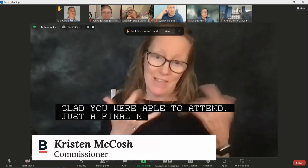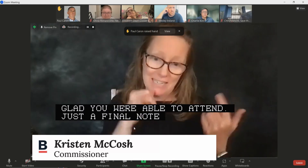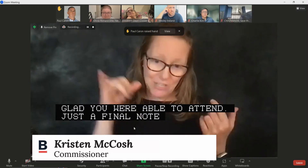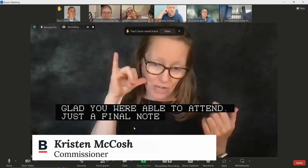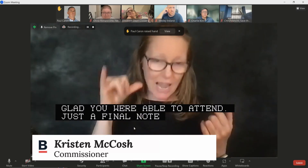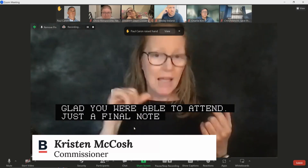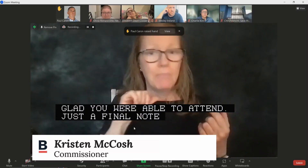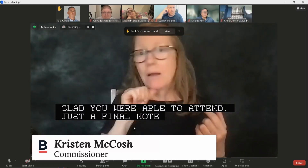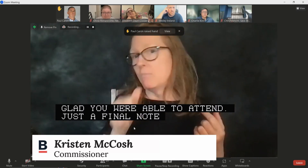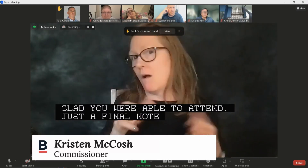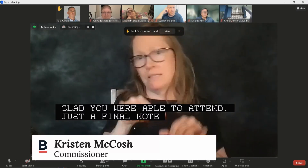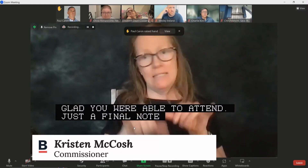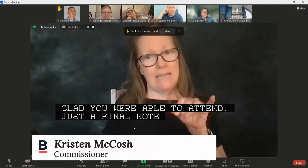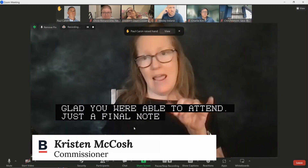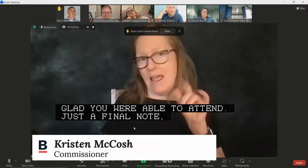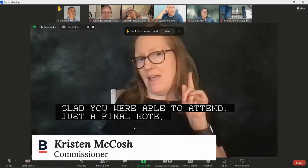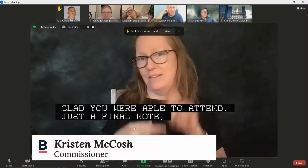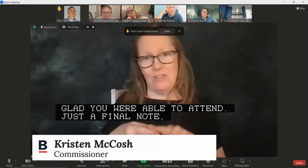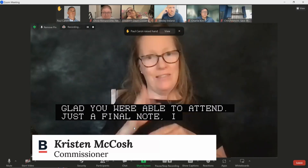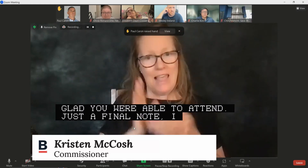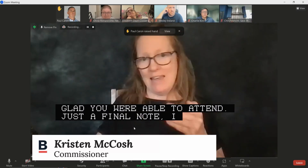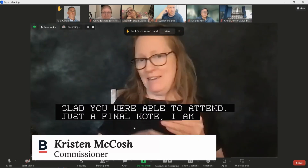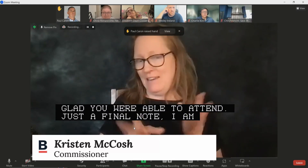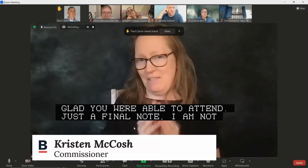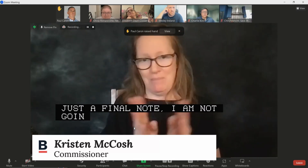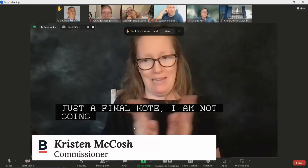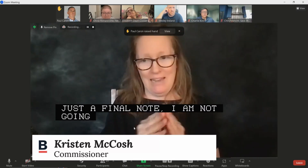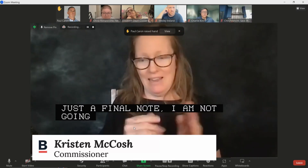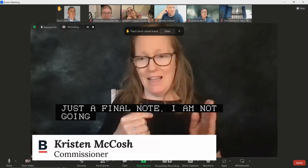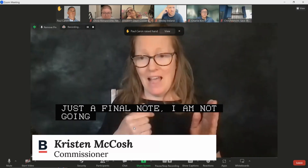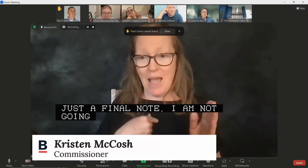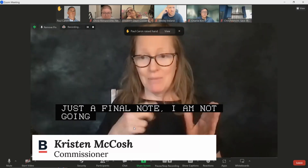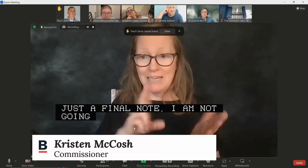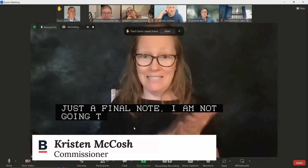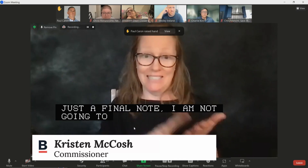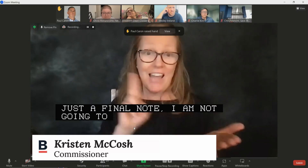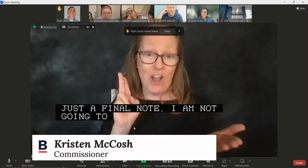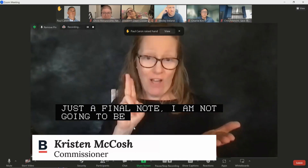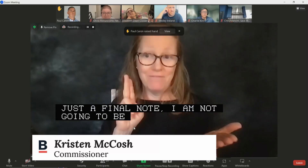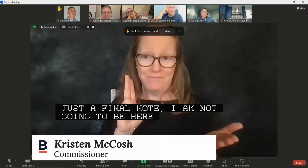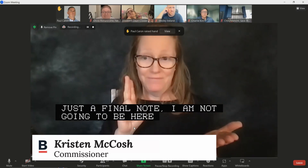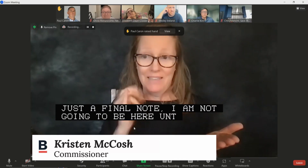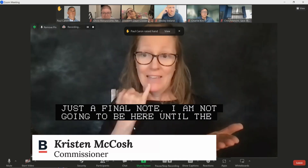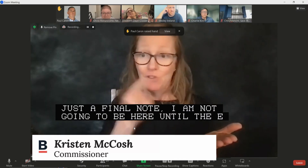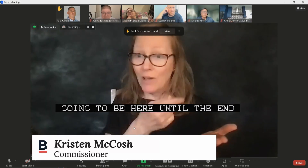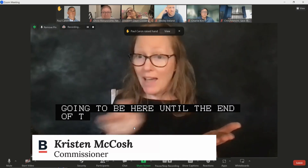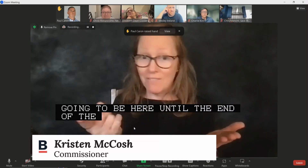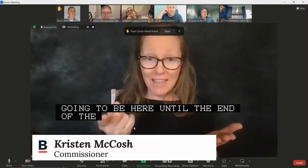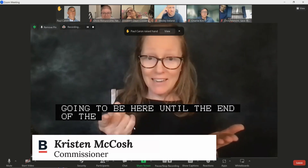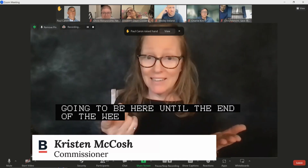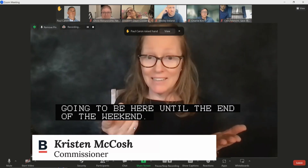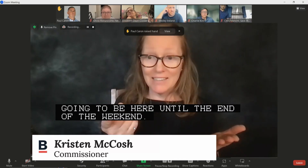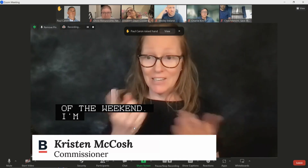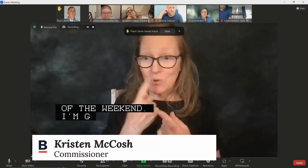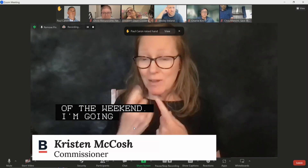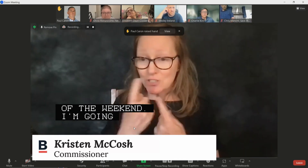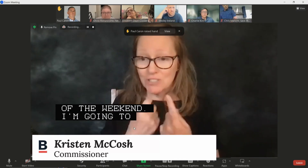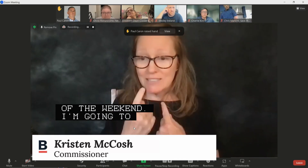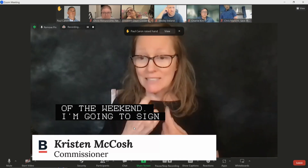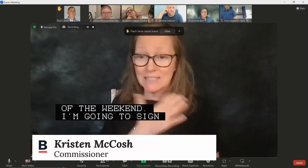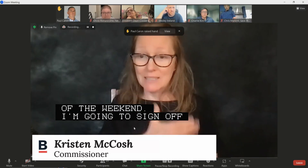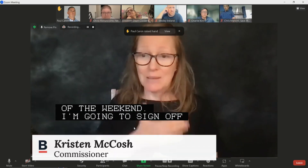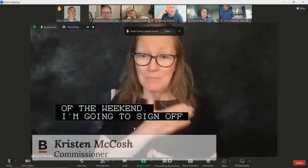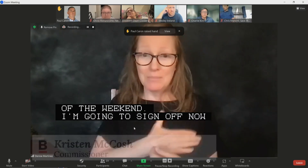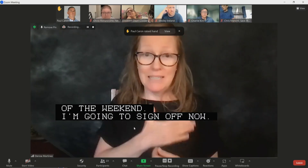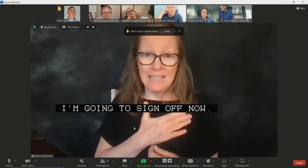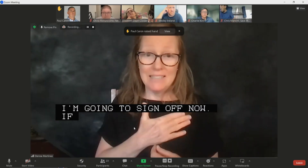going to be able to stay on until the end of the meeting, so I'm going to sign off now. But if anyone has any questions, you can you know, give them